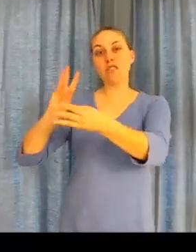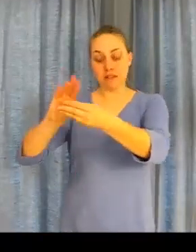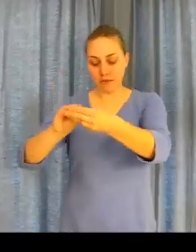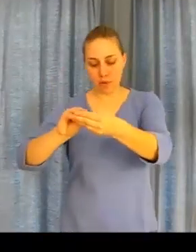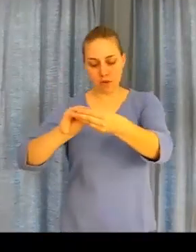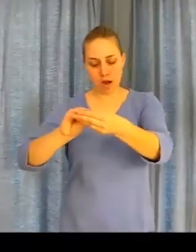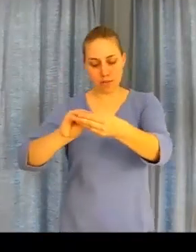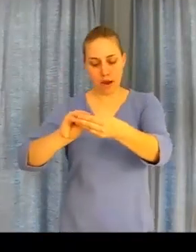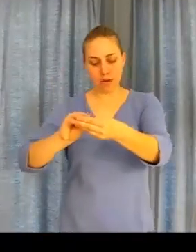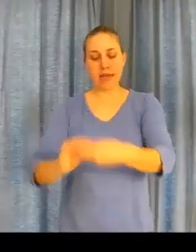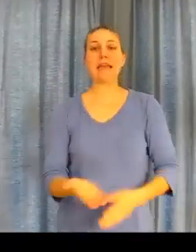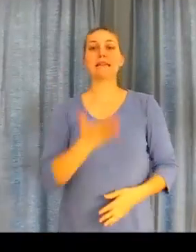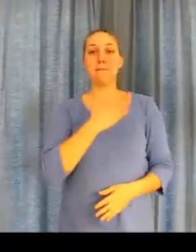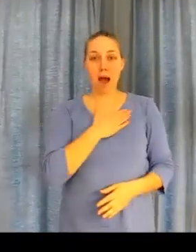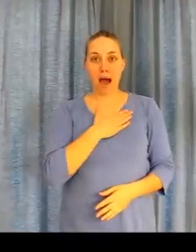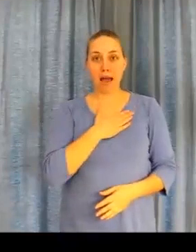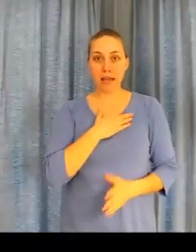stuff that we've talked about is my